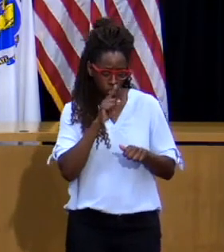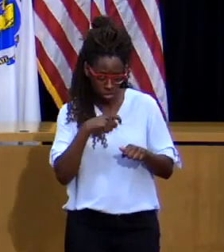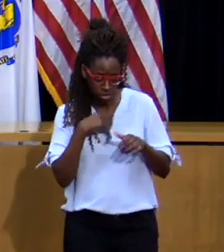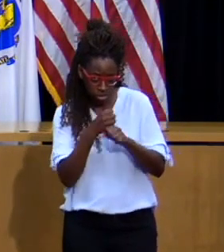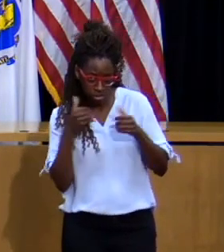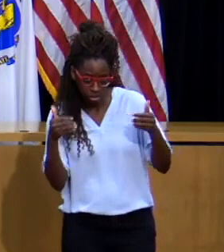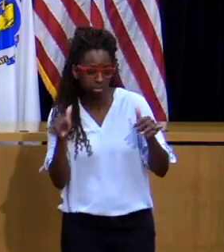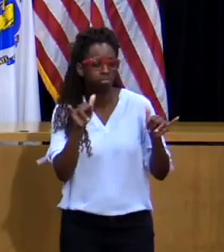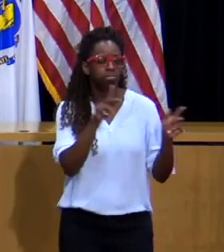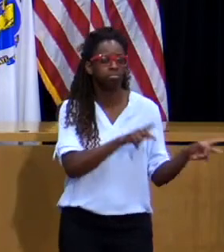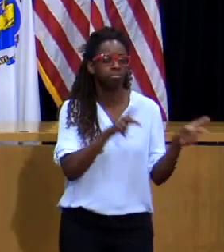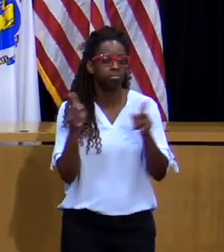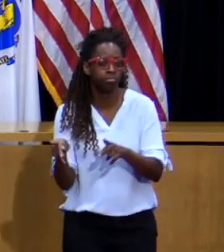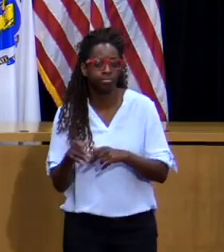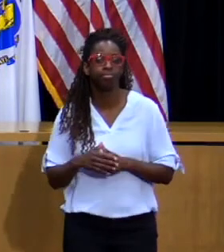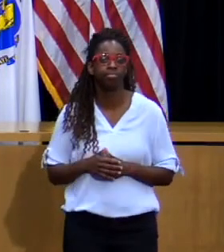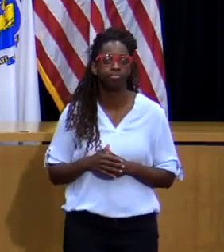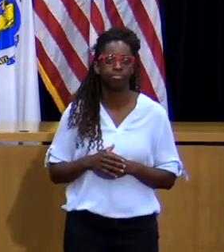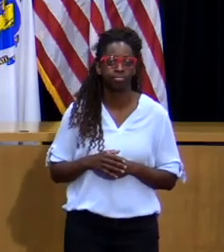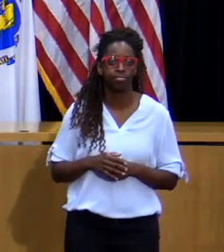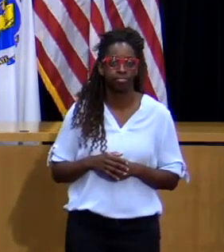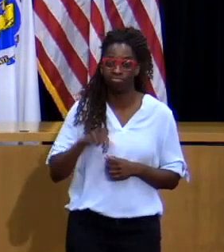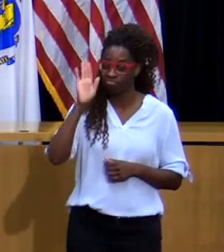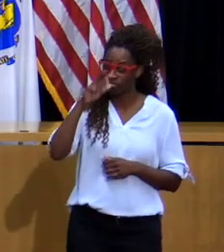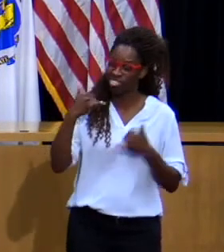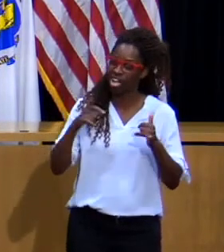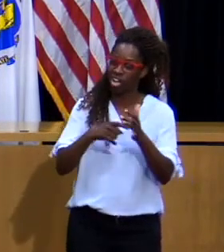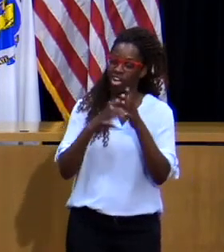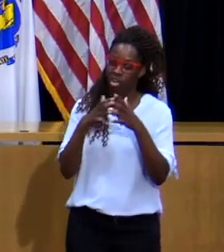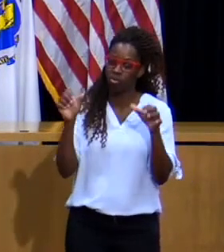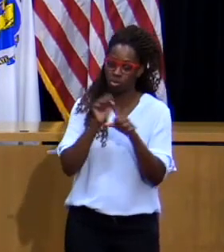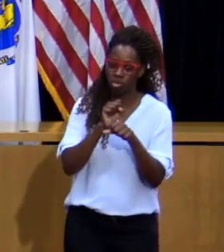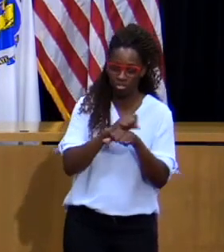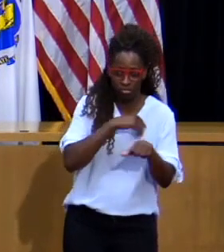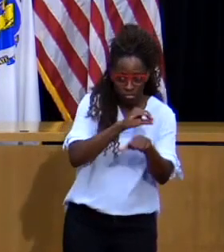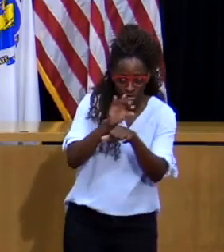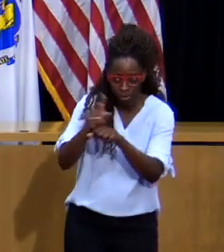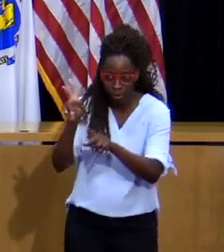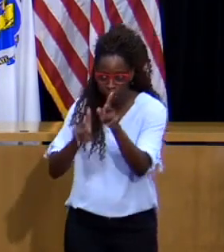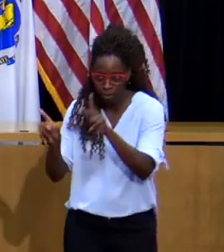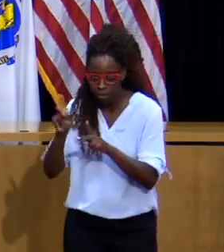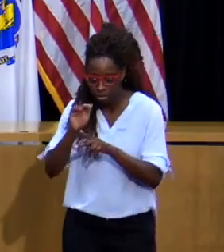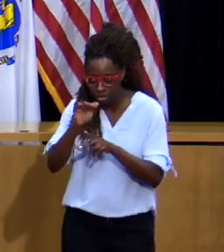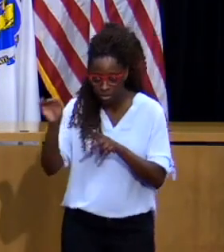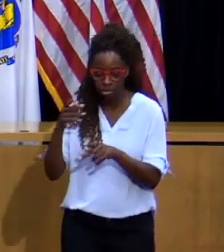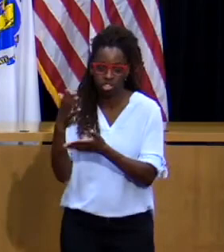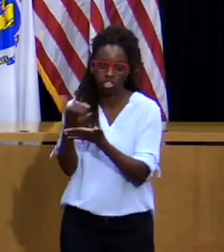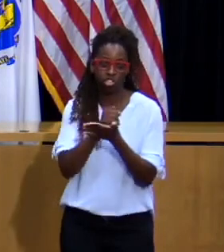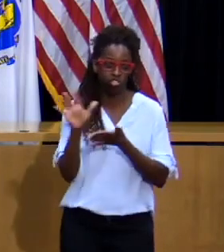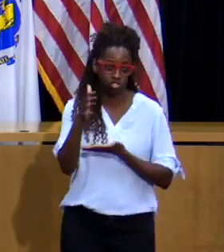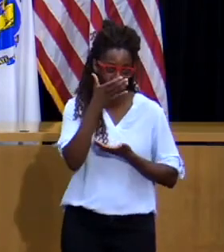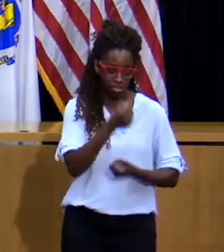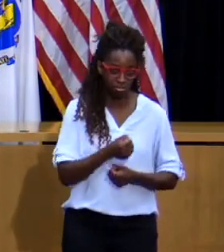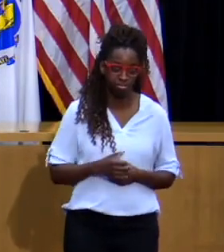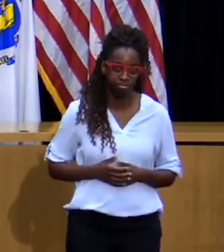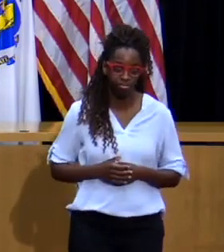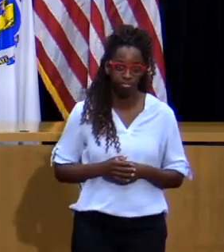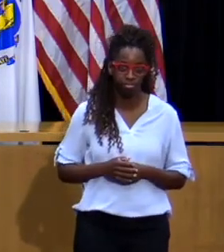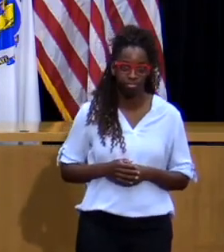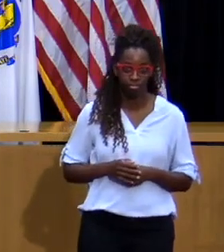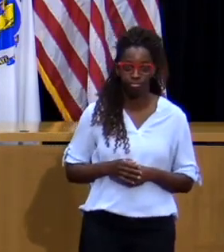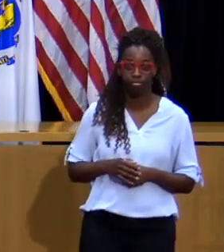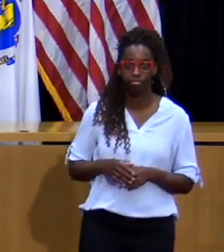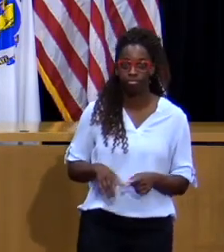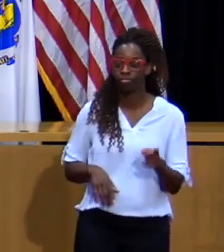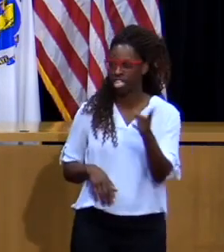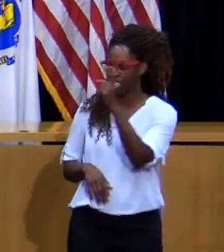still. It's going to take a lot of work. Dr. Vinegar, can I ask you a question while we have you? I'm assuming this